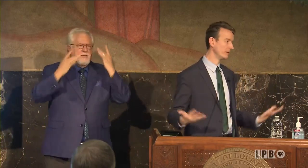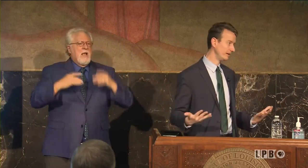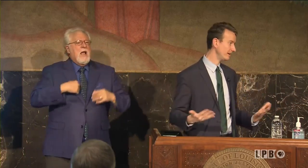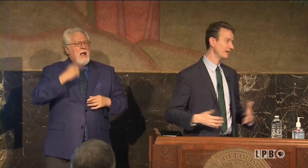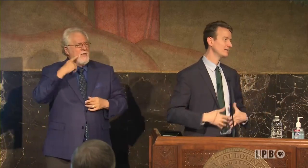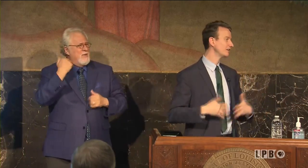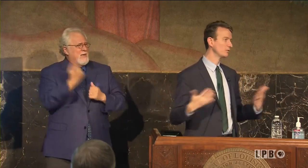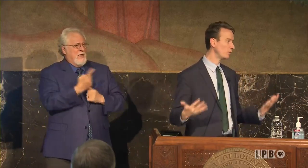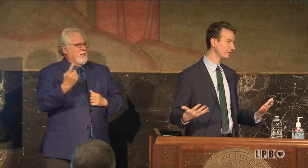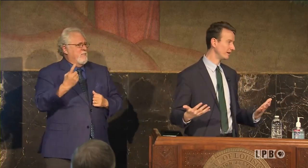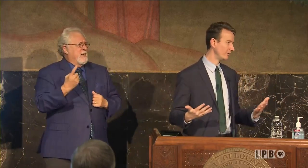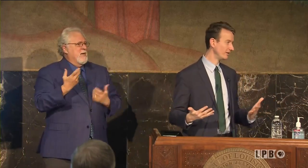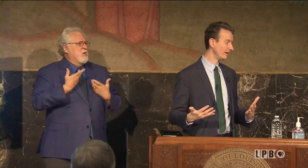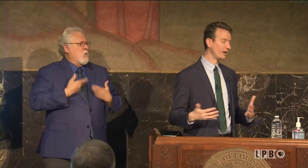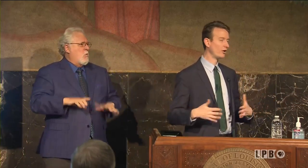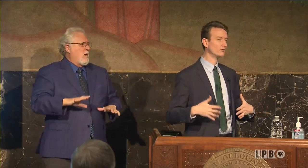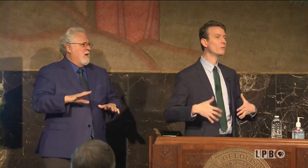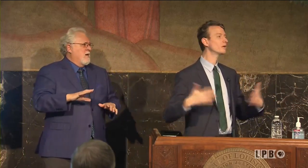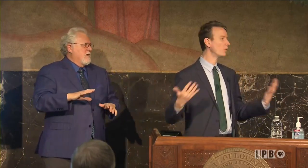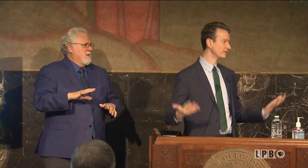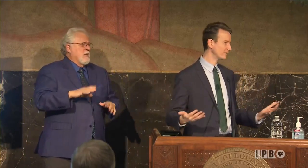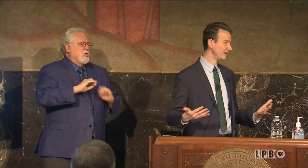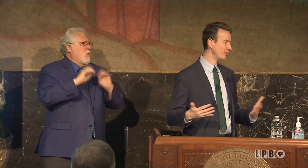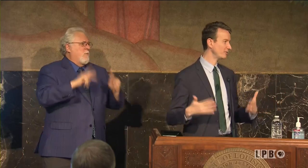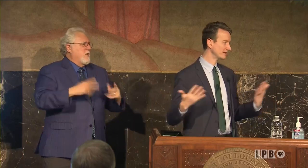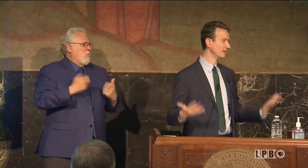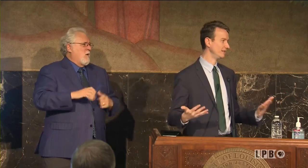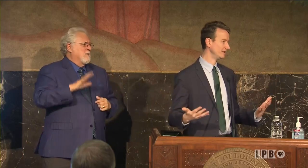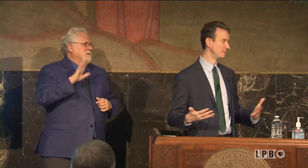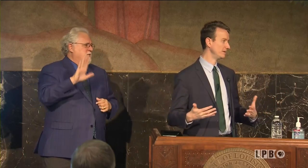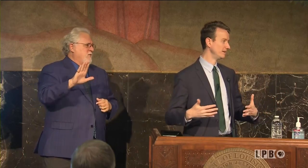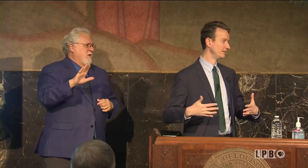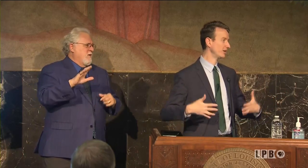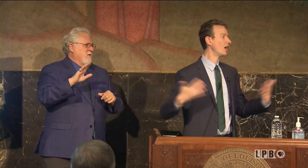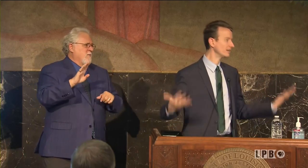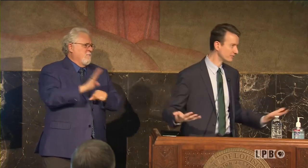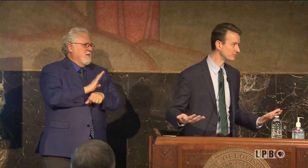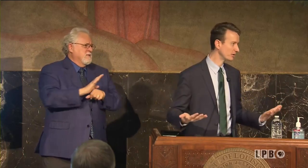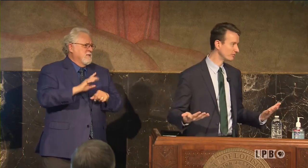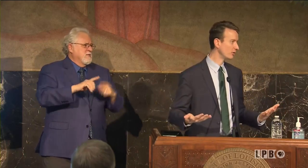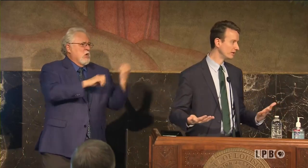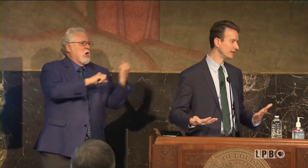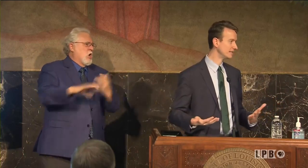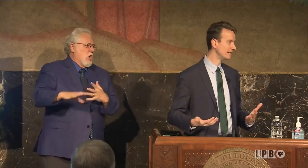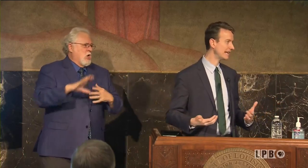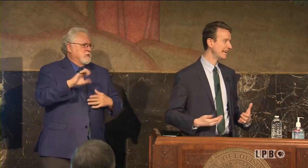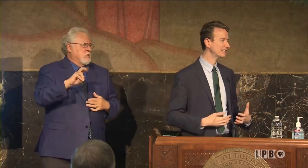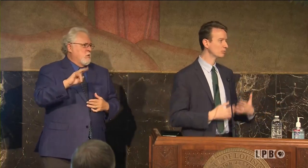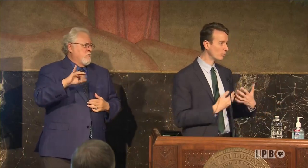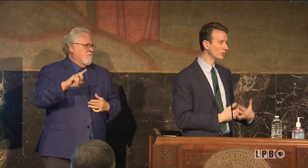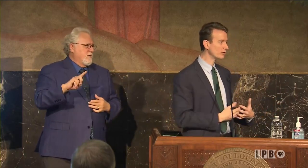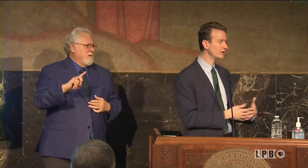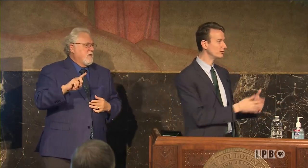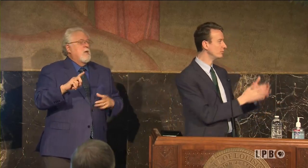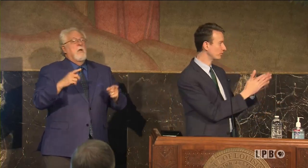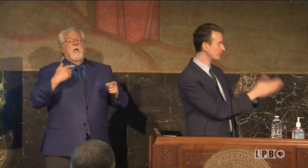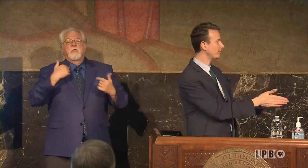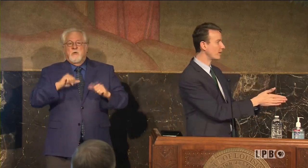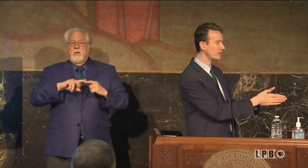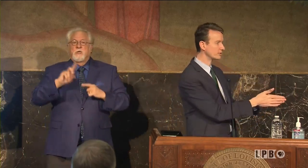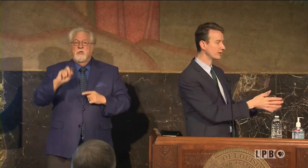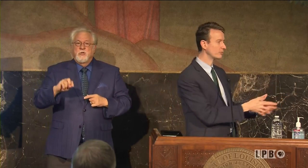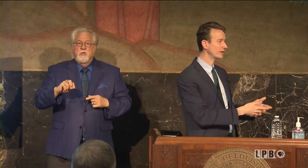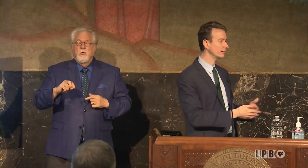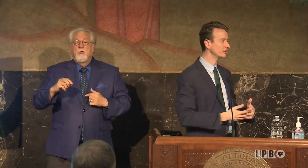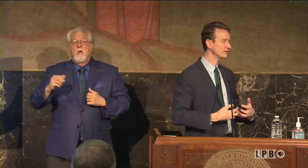think everybody doesn't want nobody wants their facility to be the cause of a spread of COVID-19. And so what we're trying to do, both with